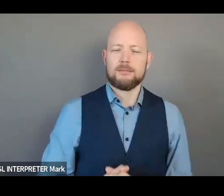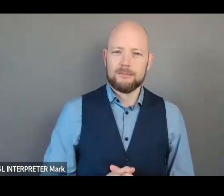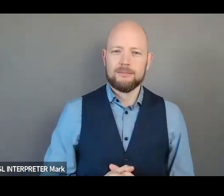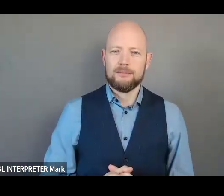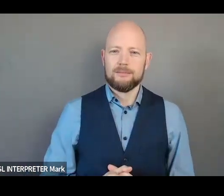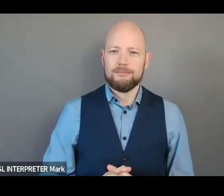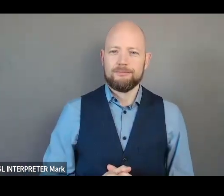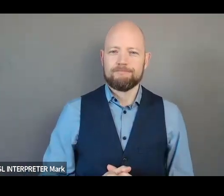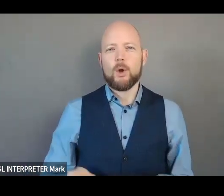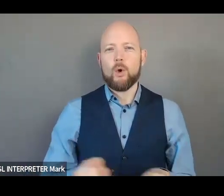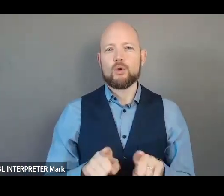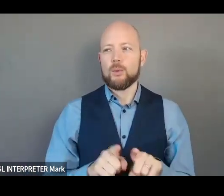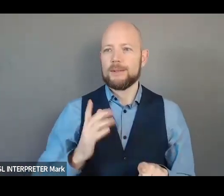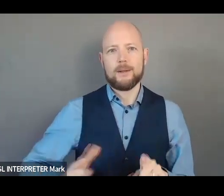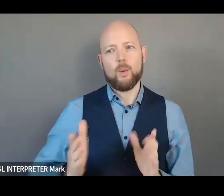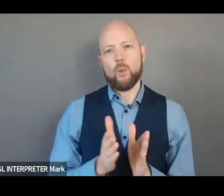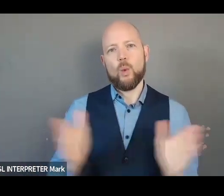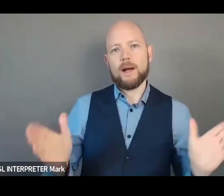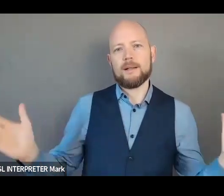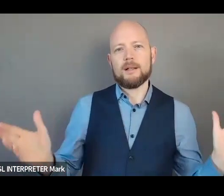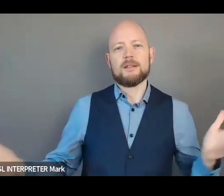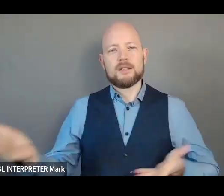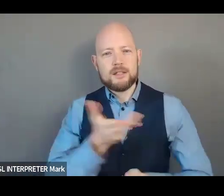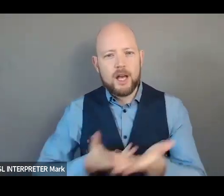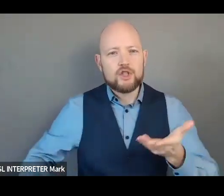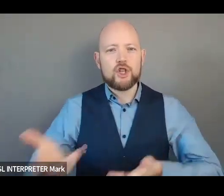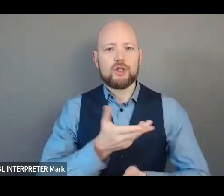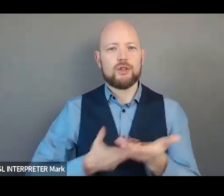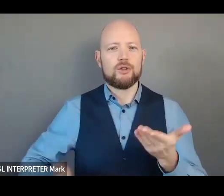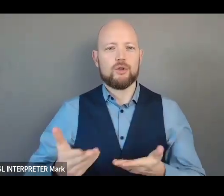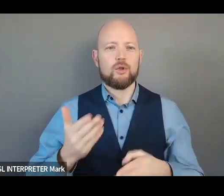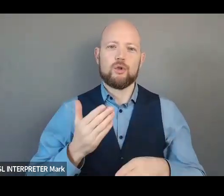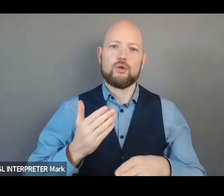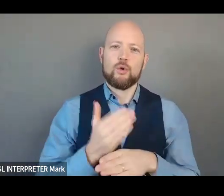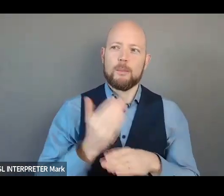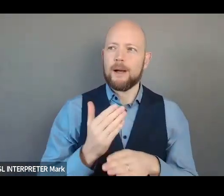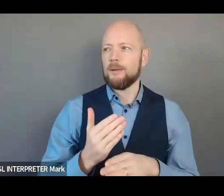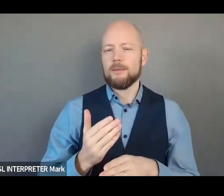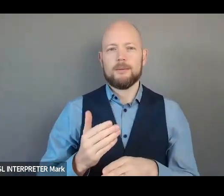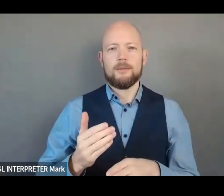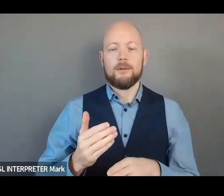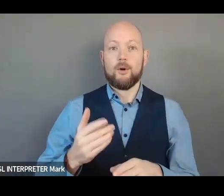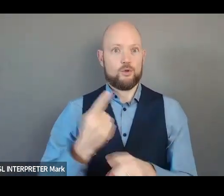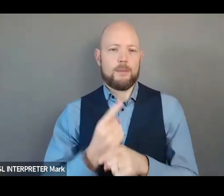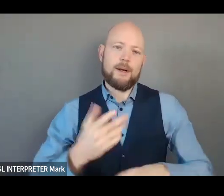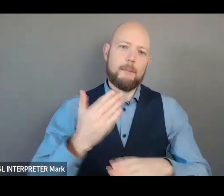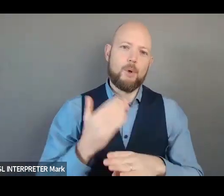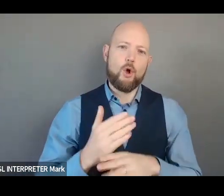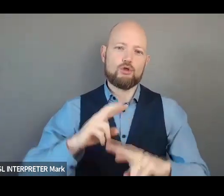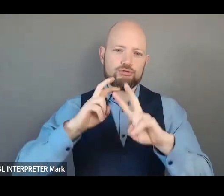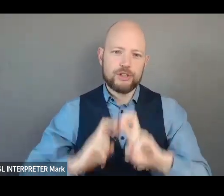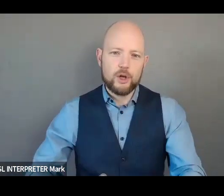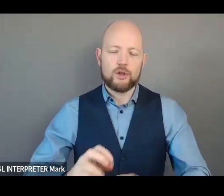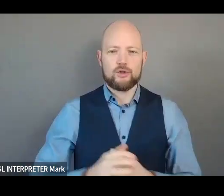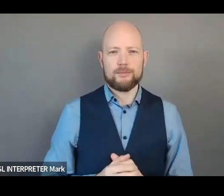embodied work of being a researcher. So, we're talking about women's health. We need to see that in the context of significant